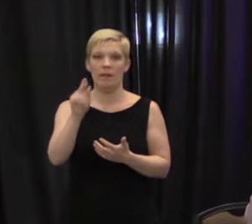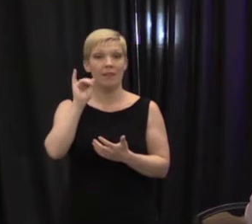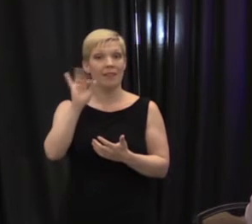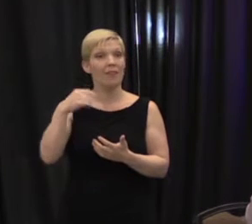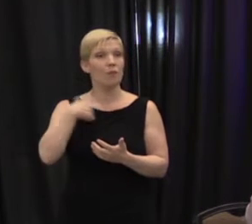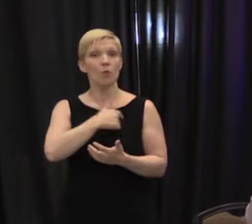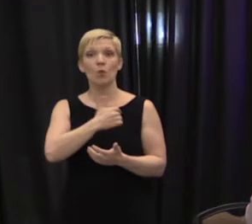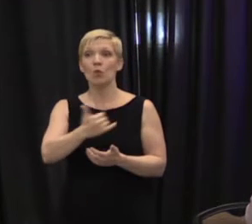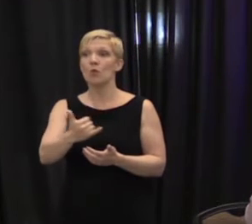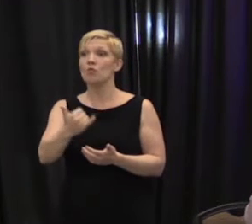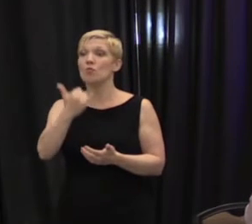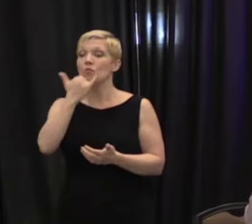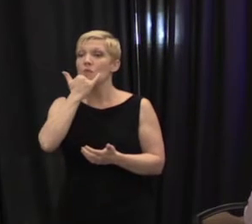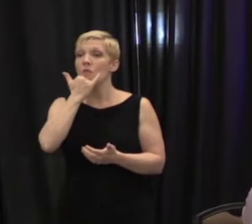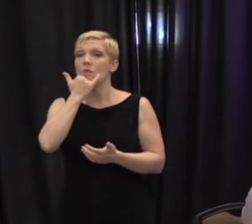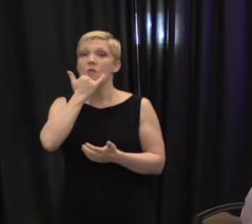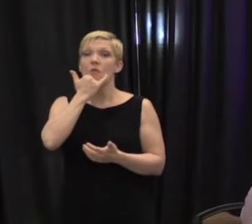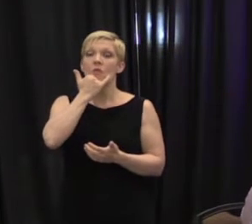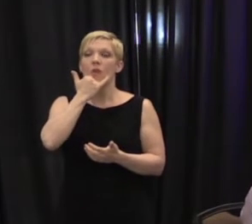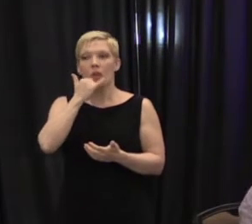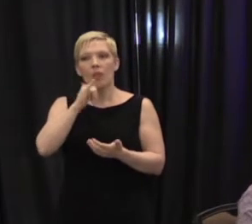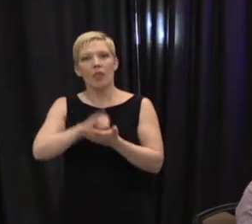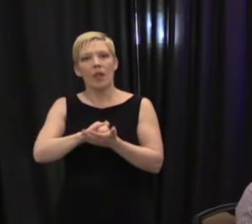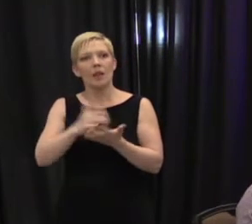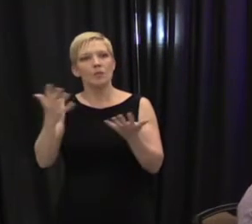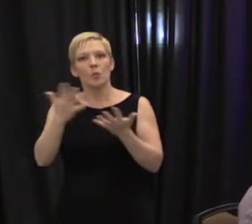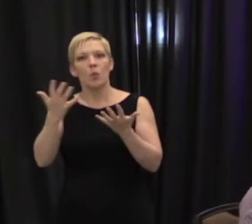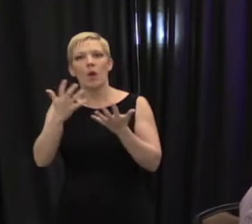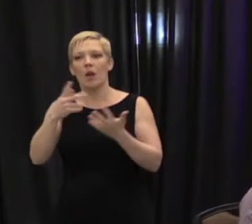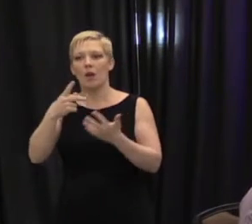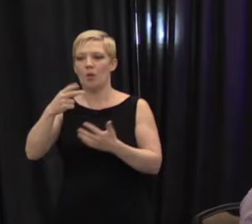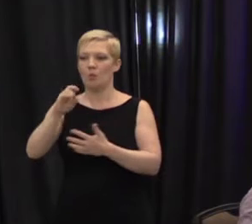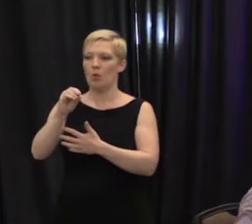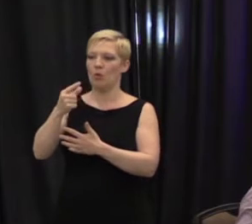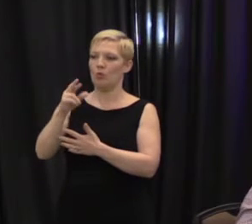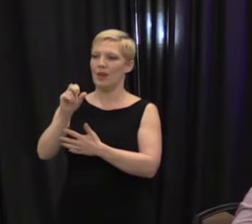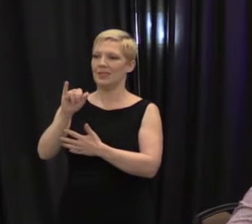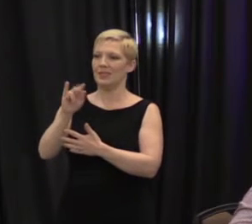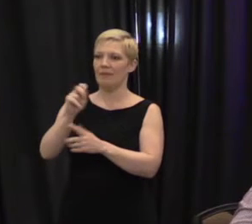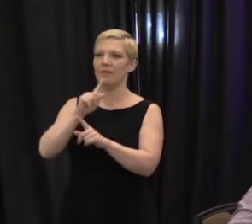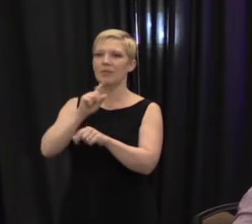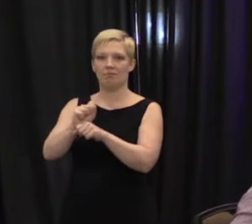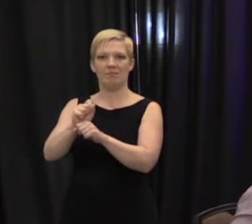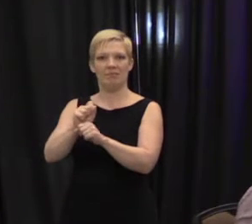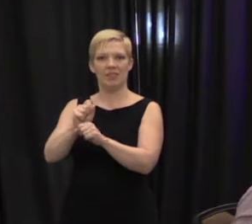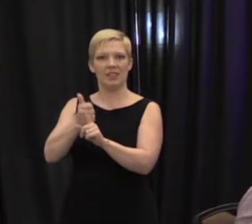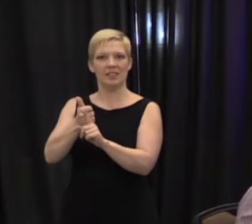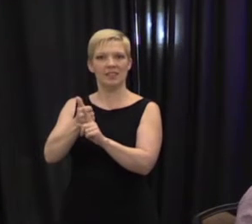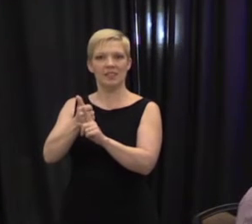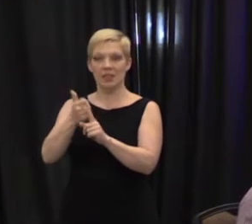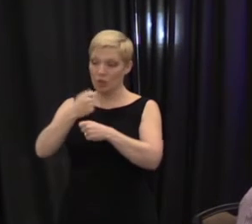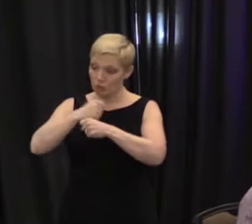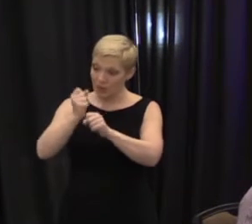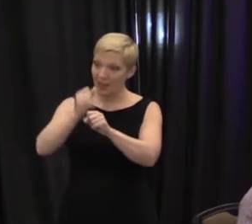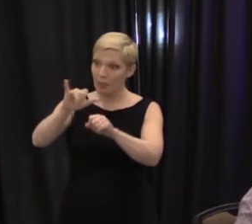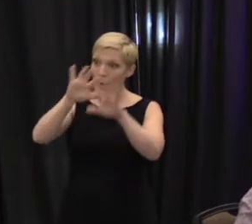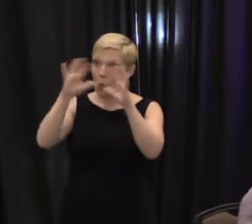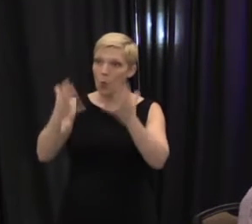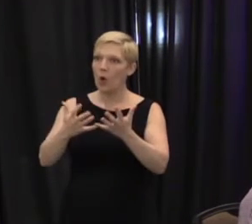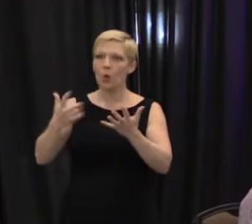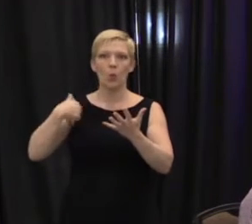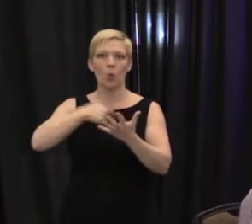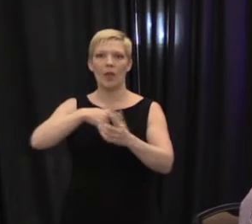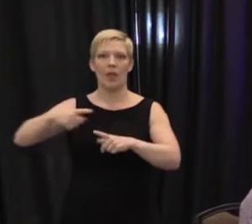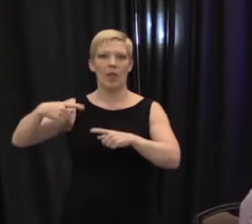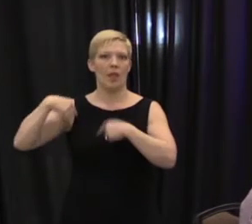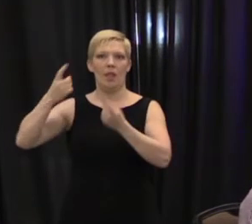if we are wrong, right? Because that is what progressivism for me all about. It's about creating a world that we have yet to see. It is about